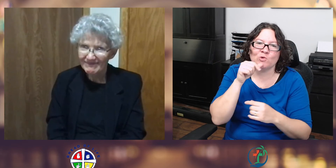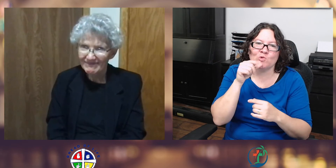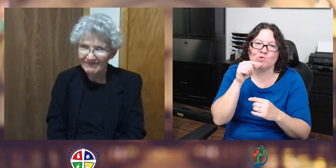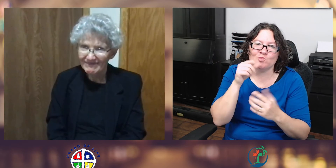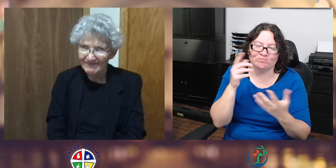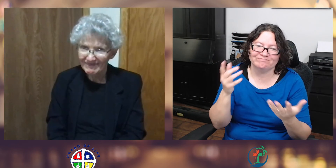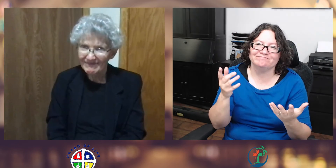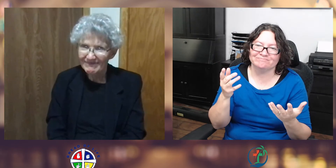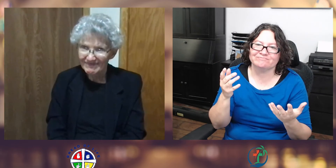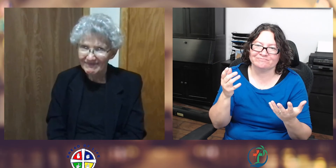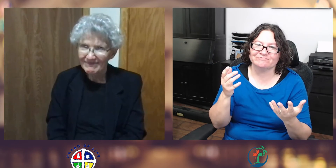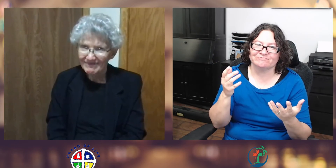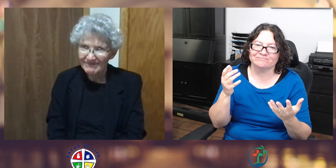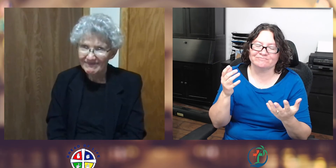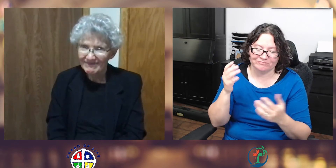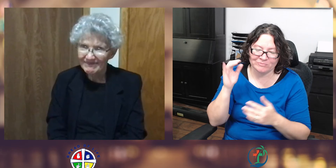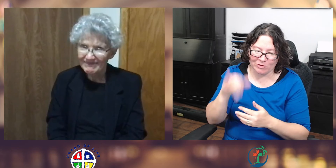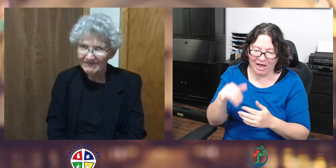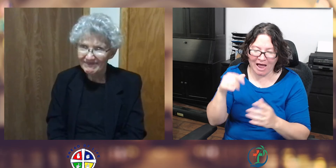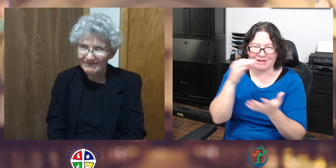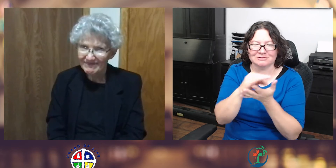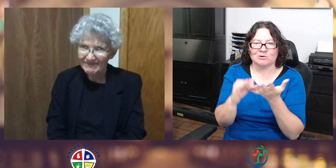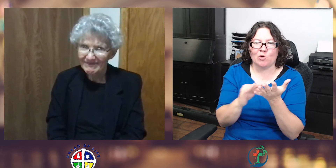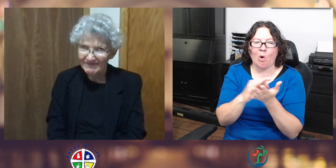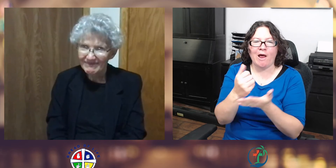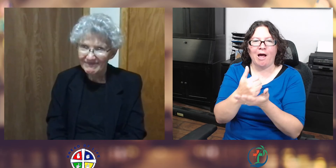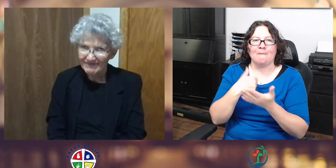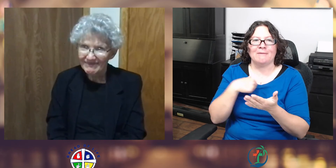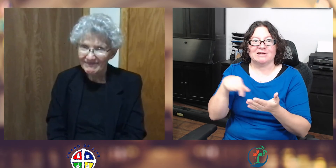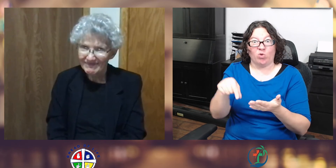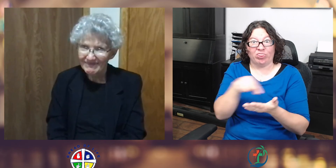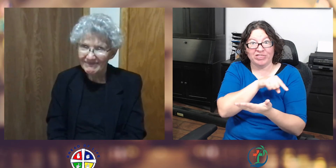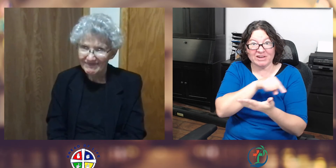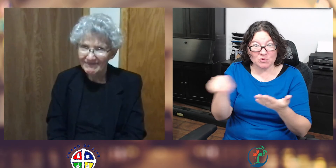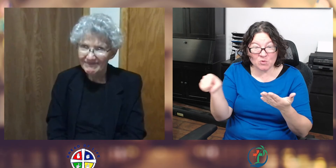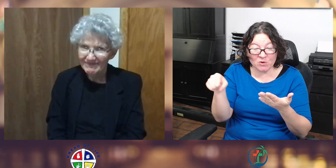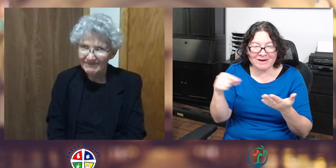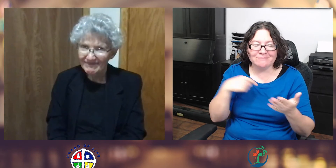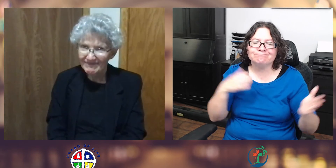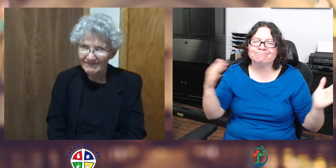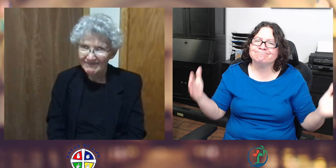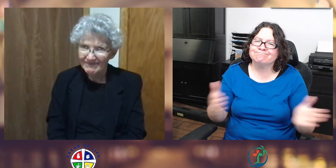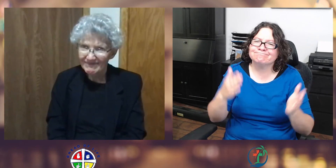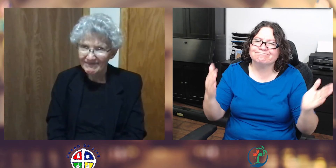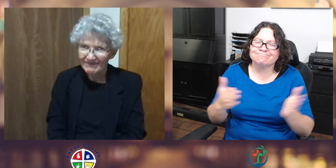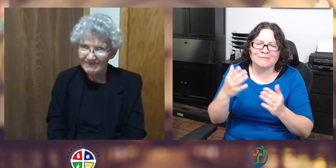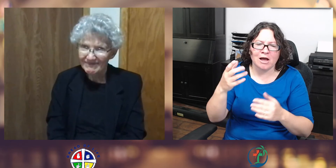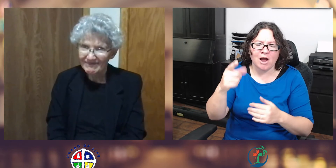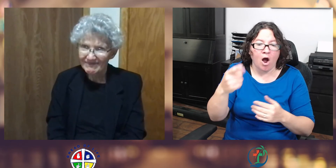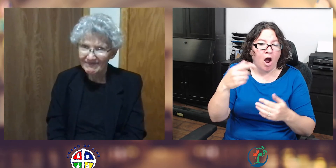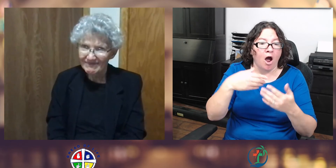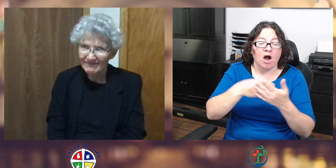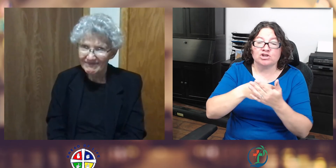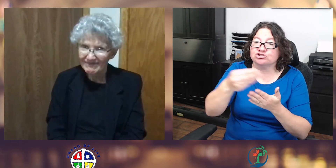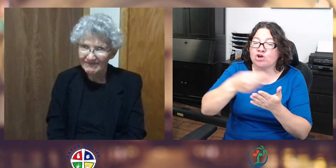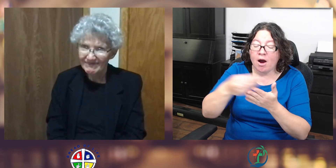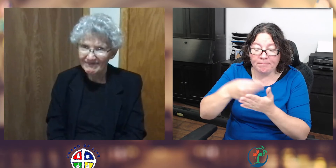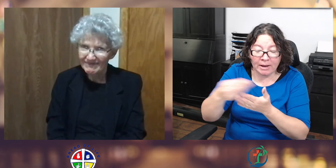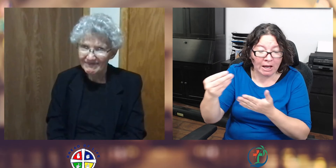Let me tell you something. Some days, I miss manual labor. Fewer questions, less speculation. Honest